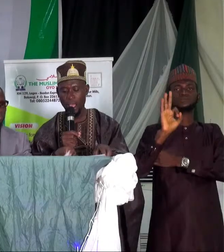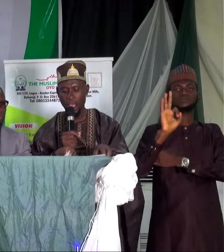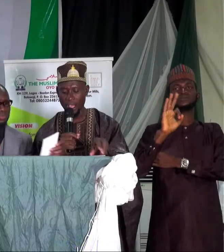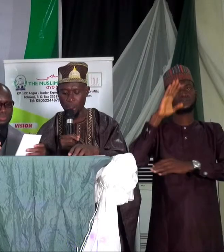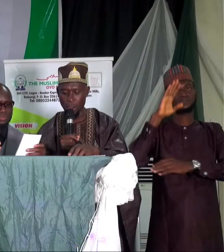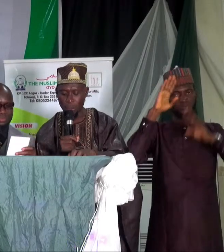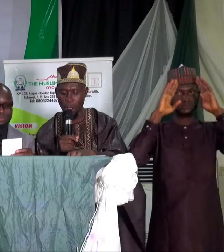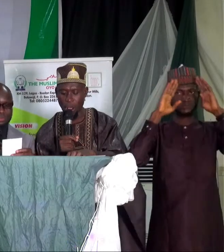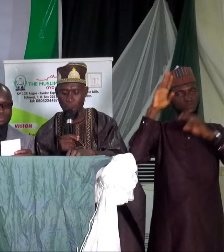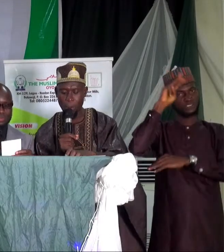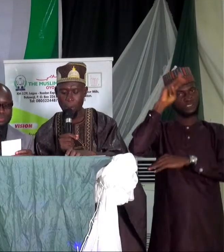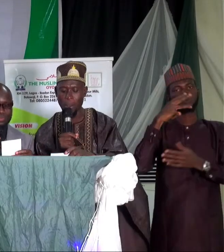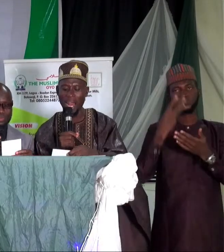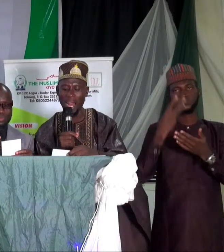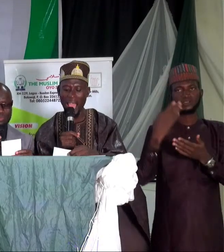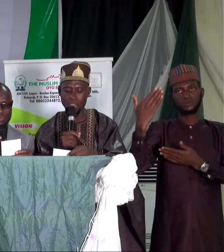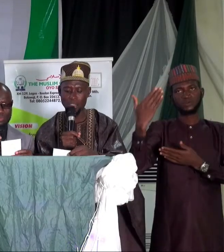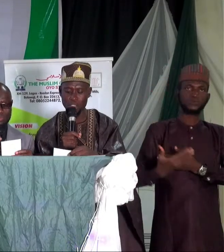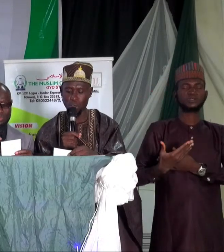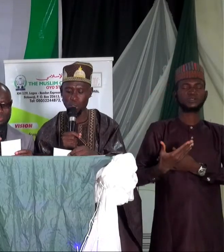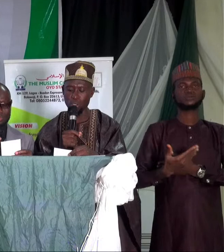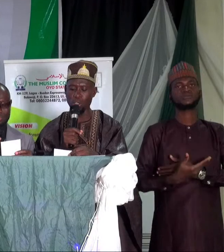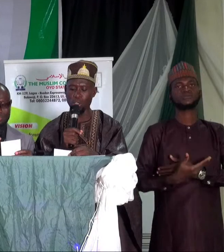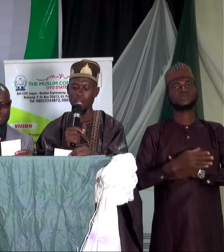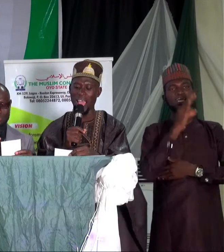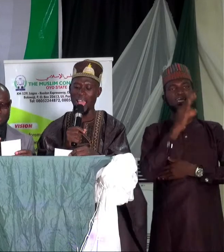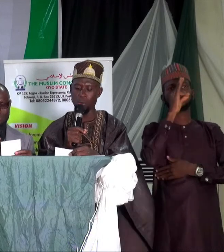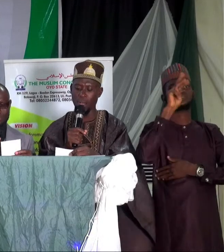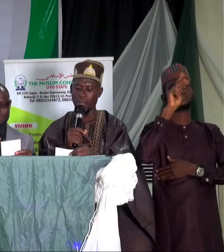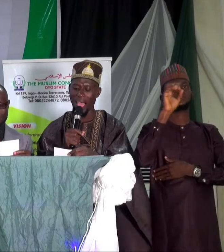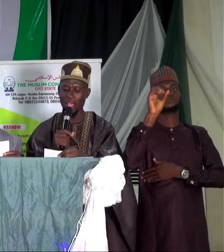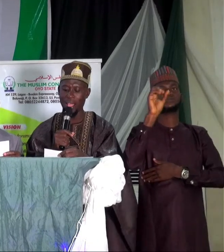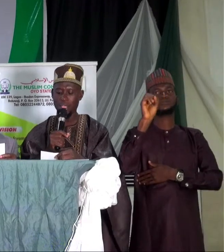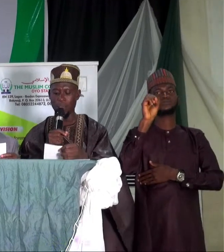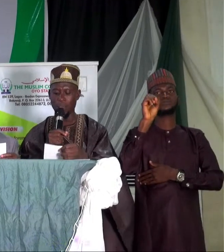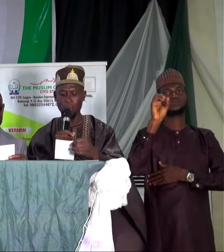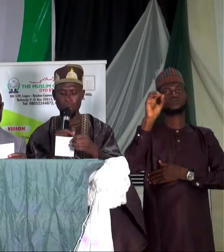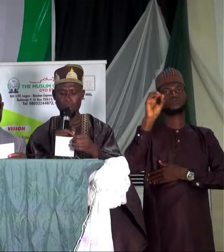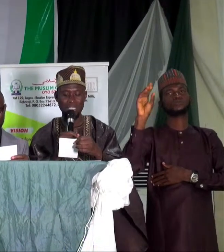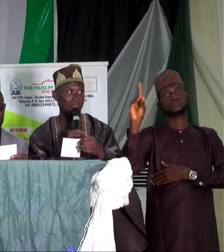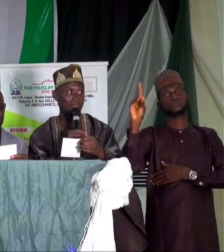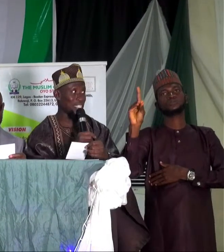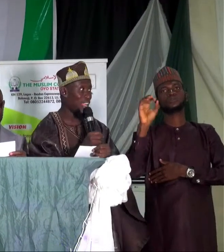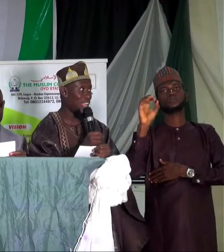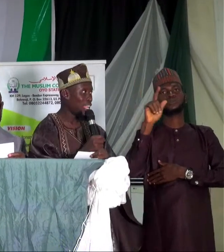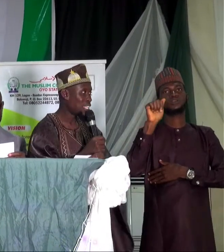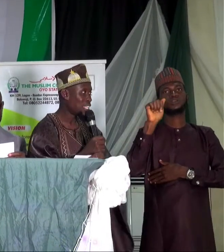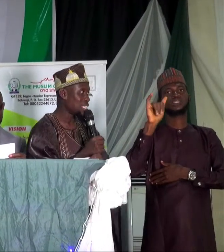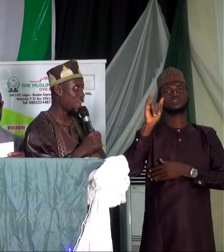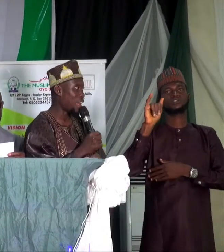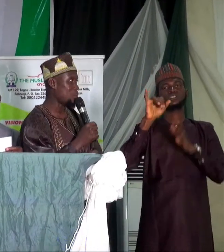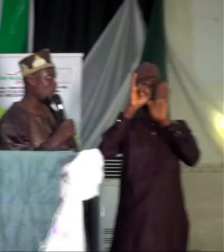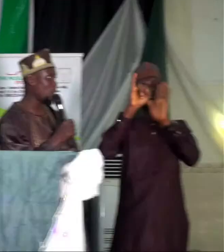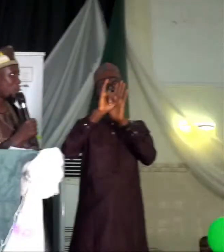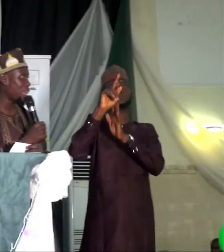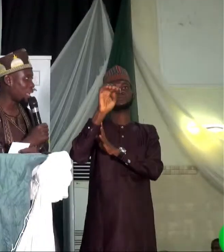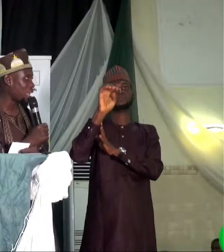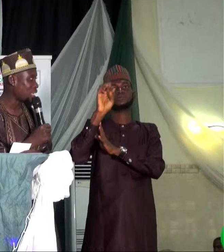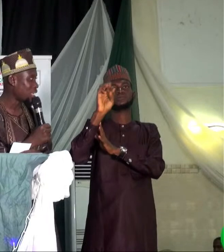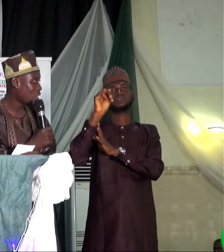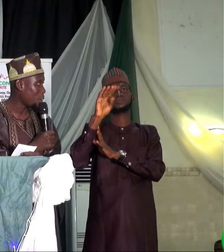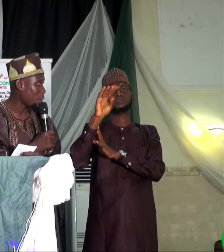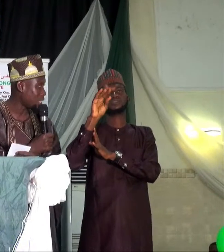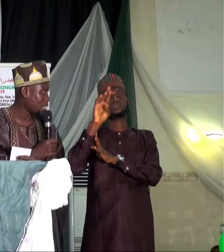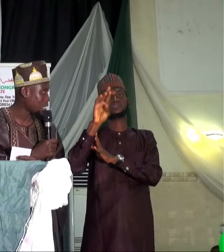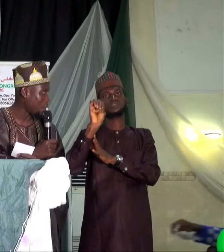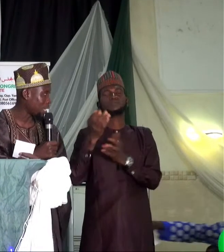Aki wa pupo. Baba wa Al-Haj Masoud, Allahi wa Allah, Imamu Temidire, Jazakumullahu khairan. Allah